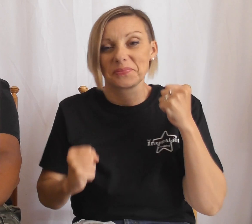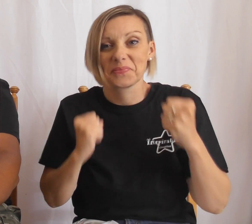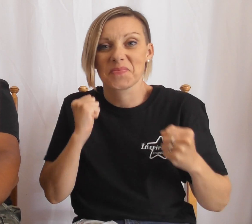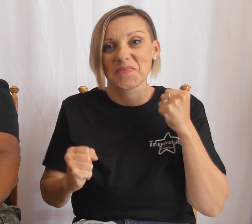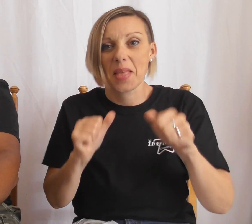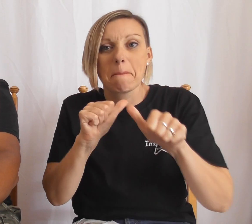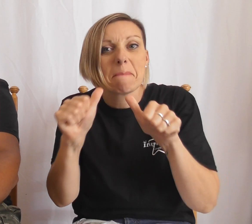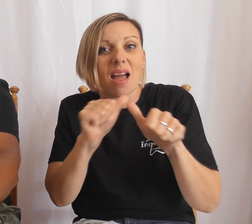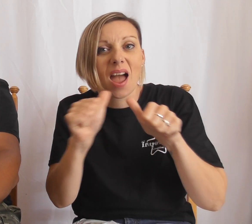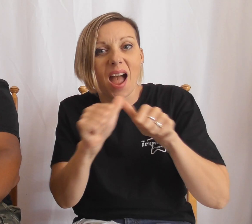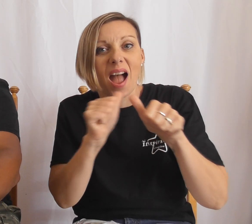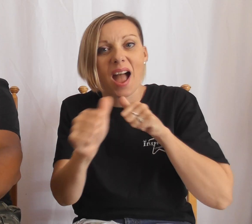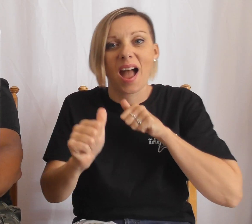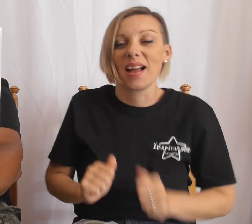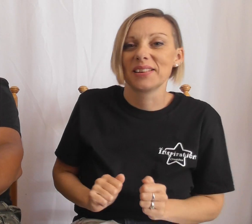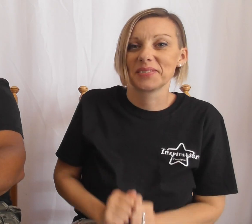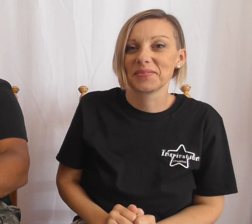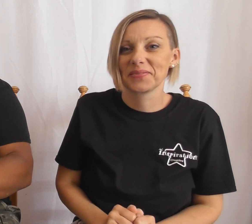That's better.